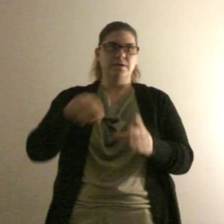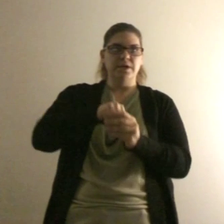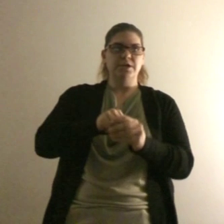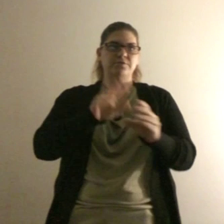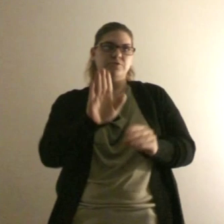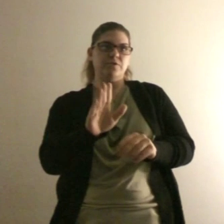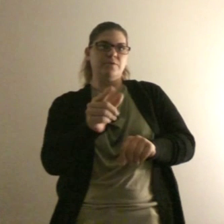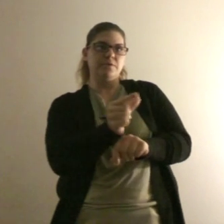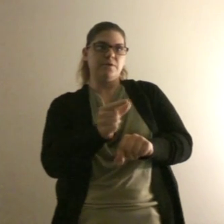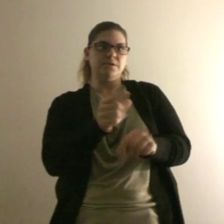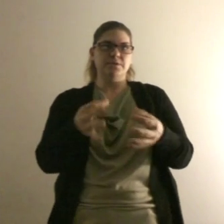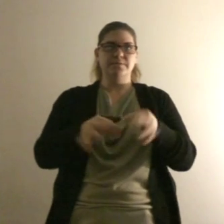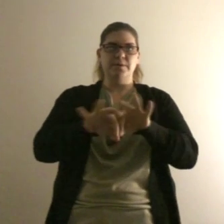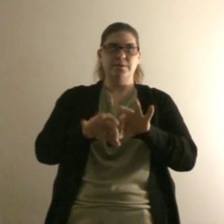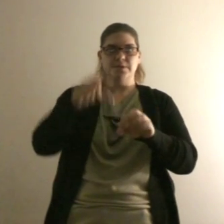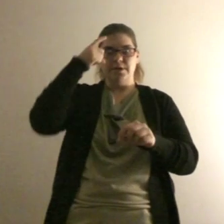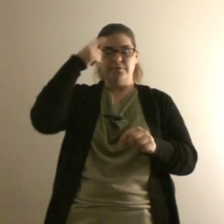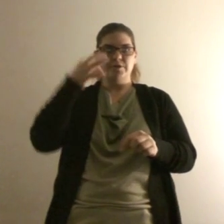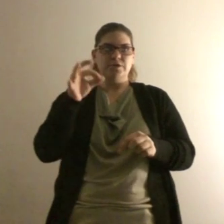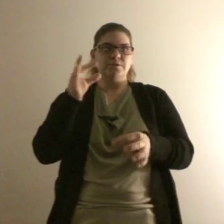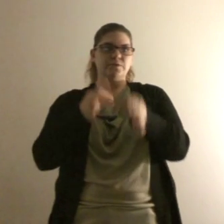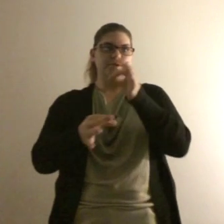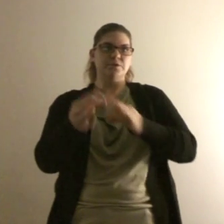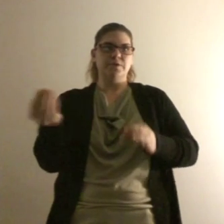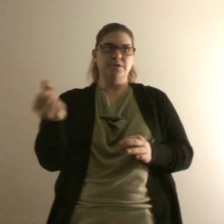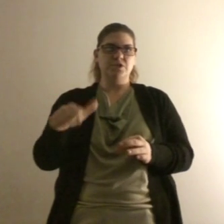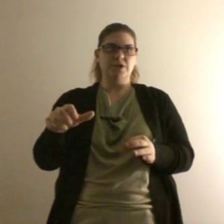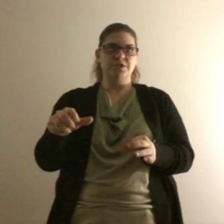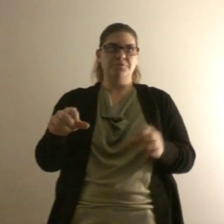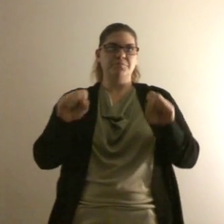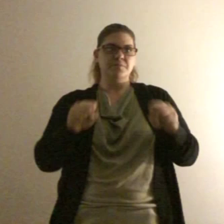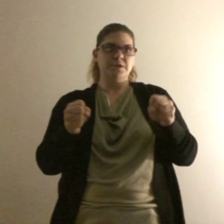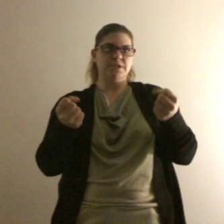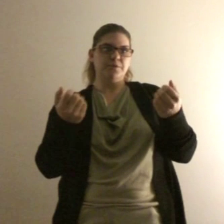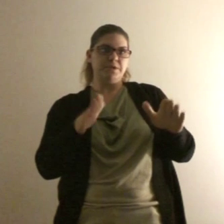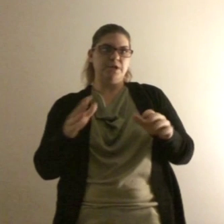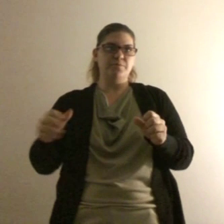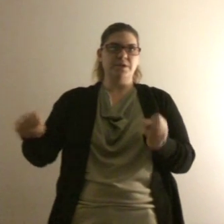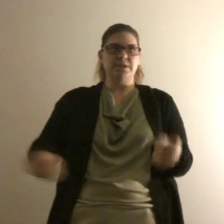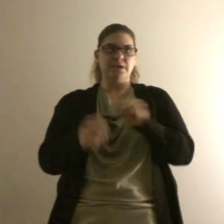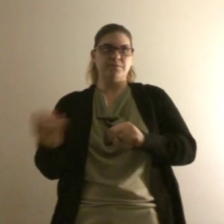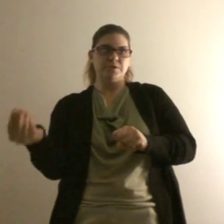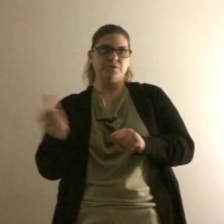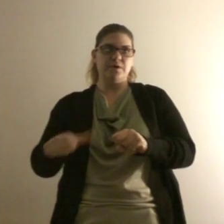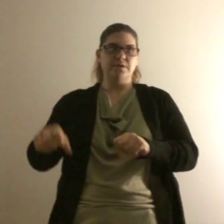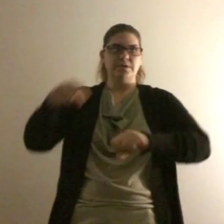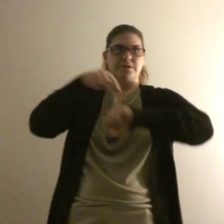your garden area, it will be necessary for you to do a soil exchange. This can be done by digging up the soil to